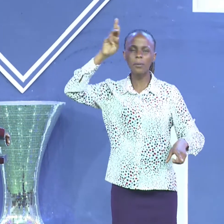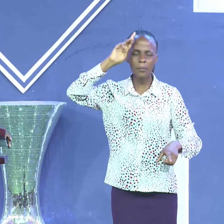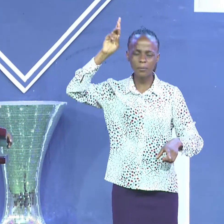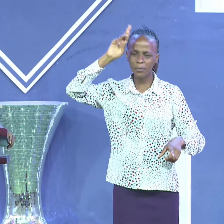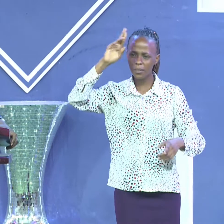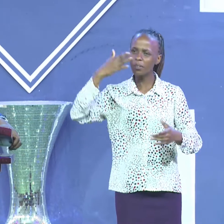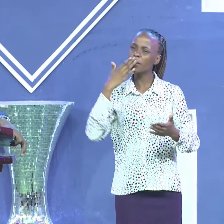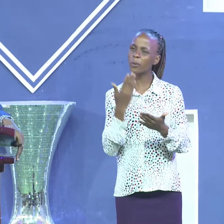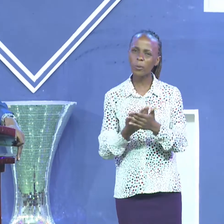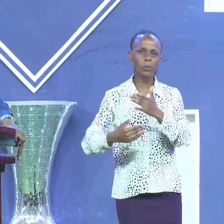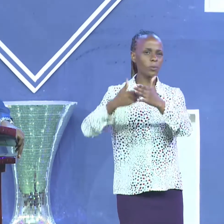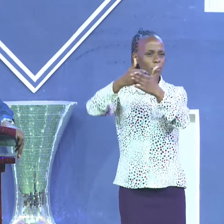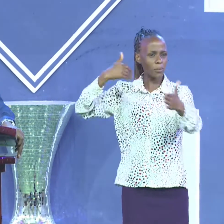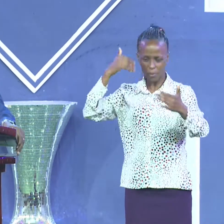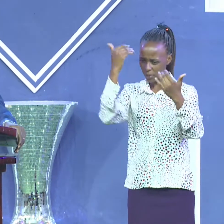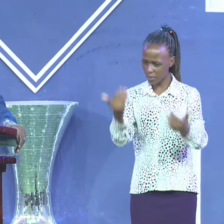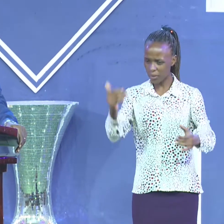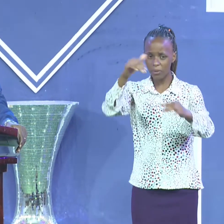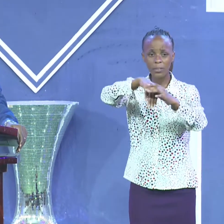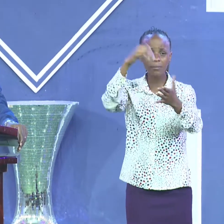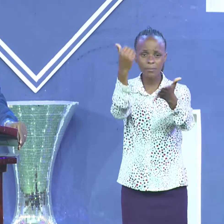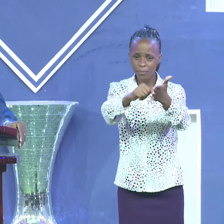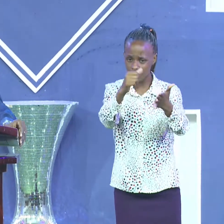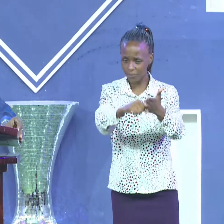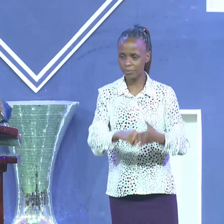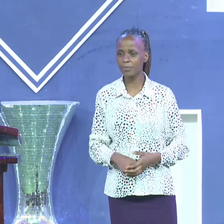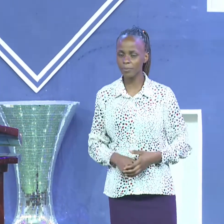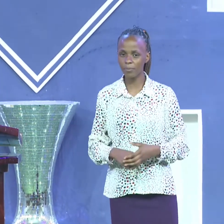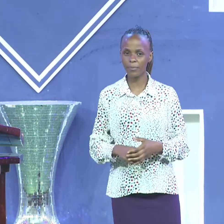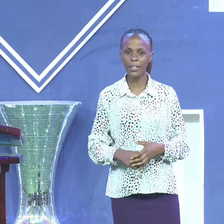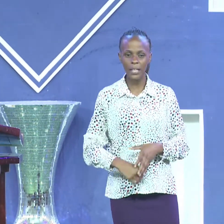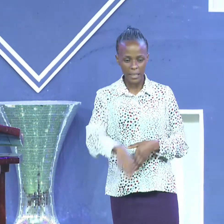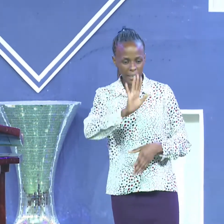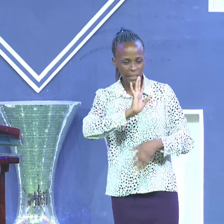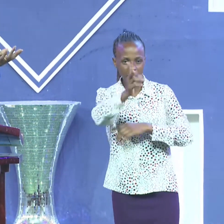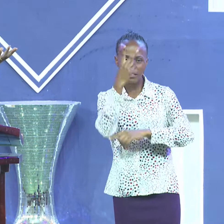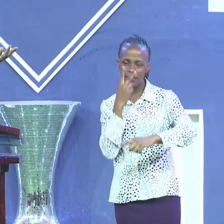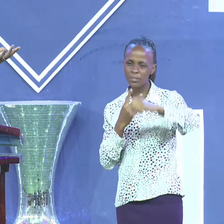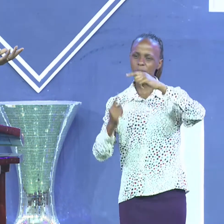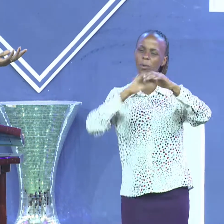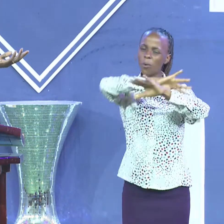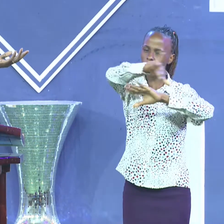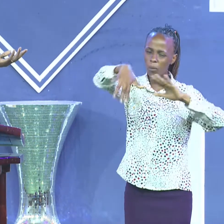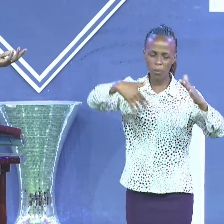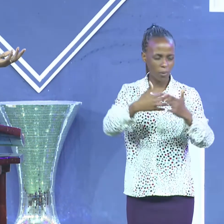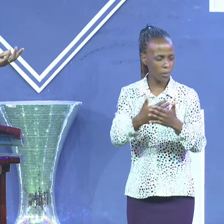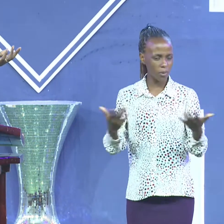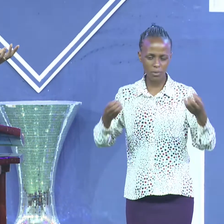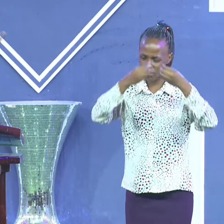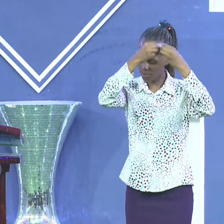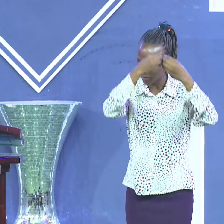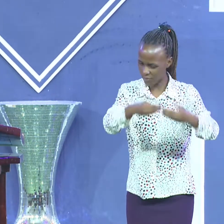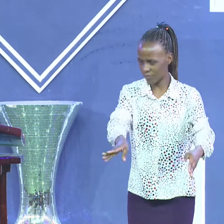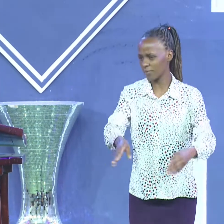It was a situation to remember the joy he had and the problems he has now. When all his vision